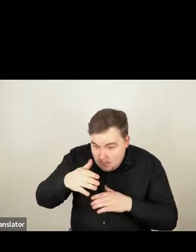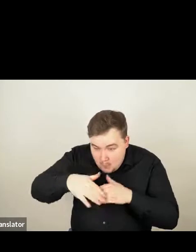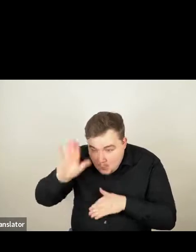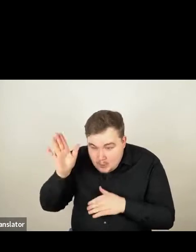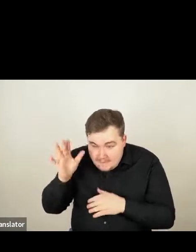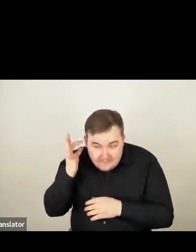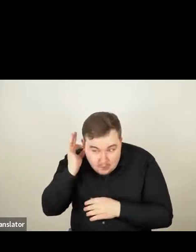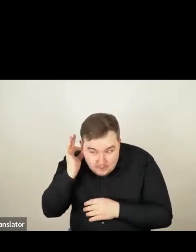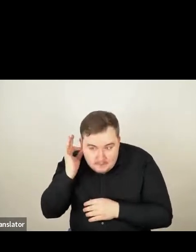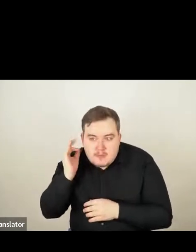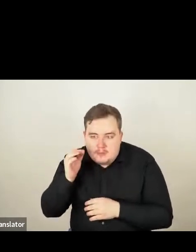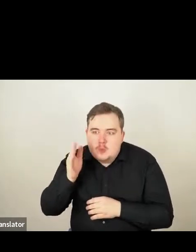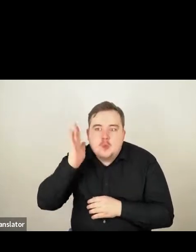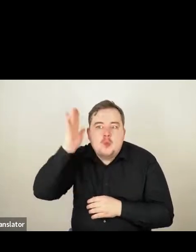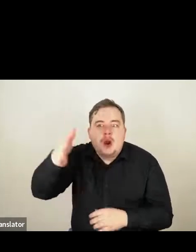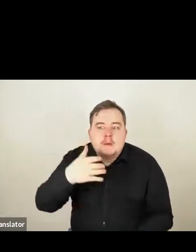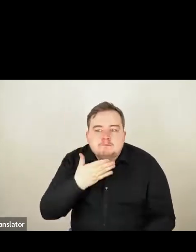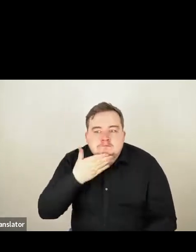in a lot of political